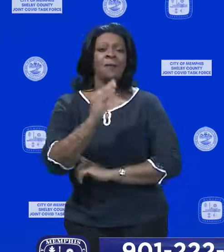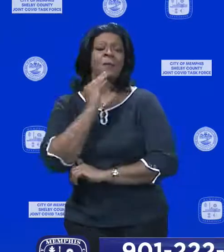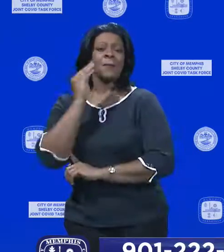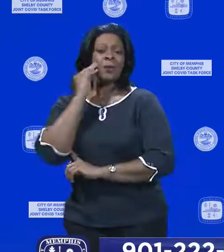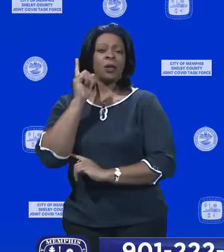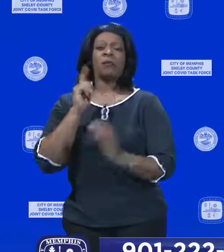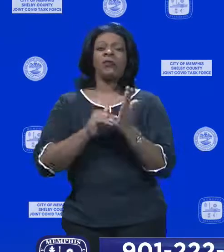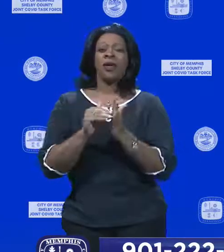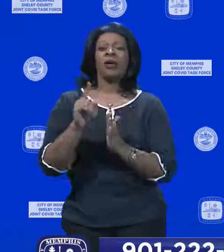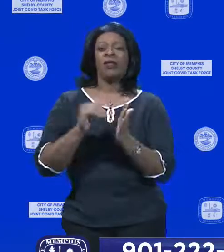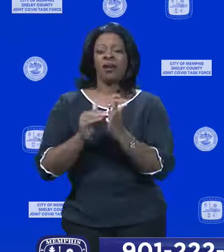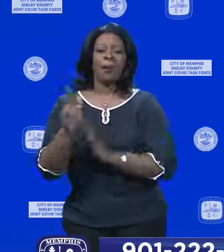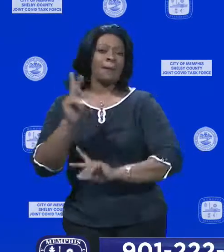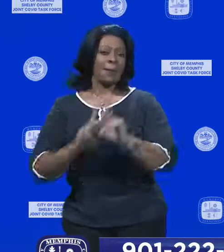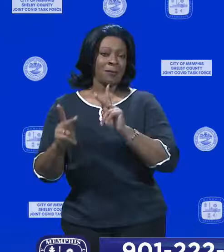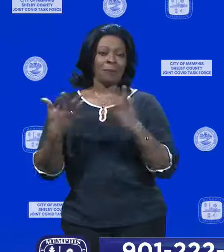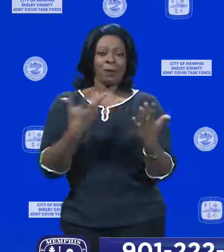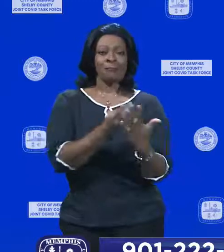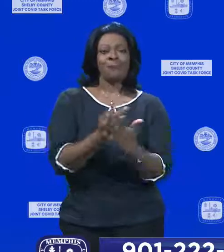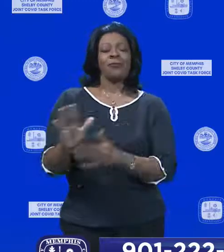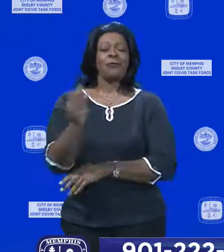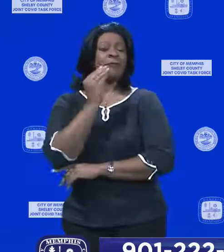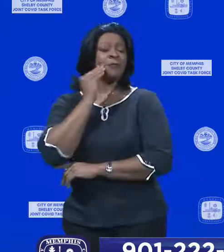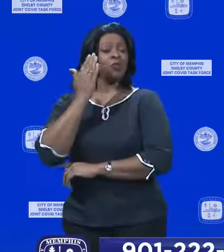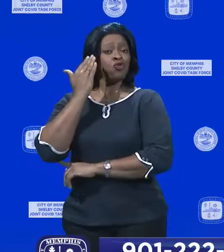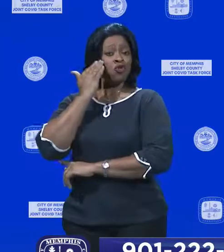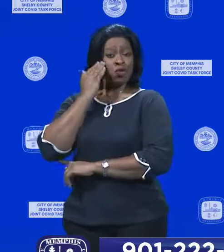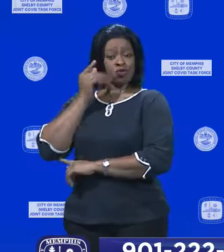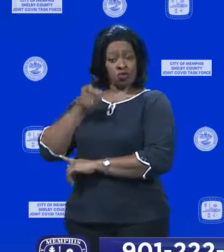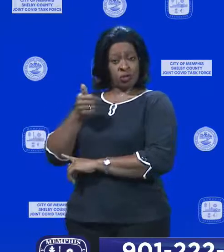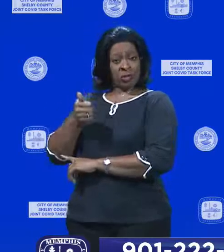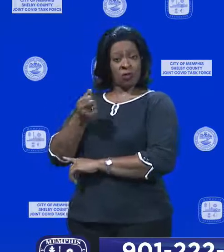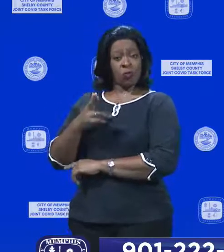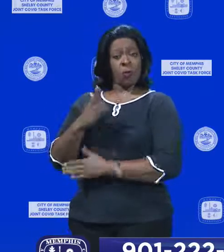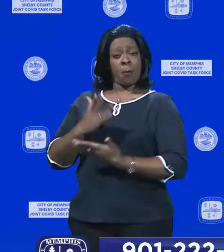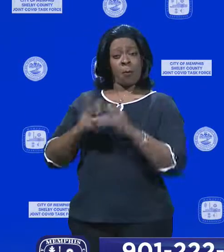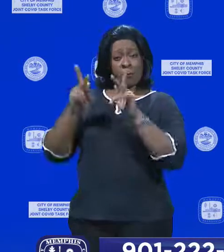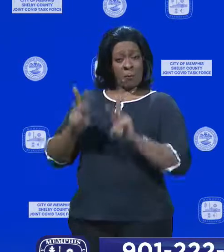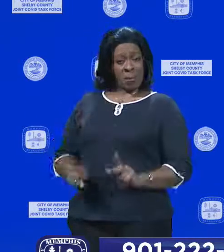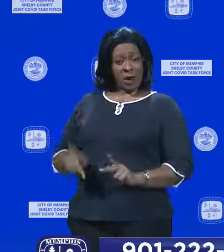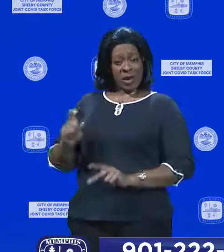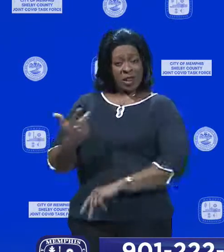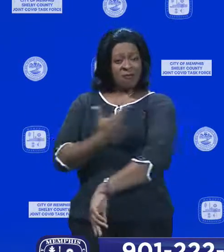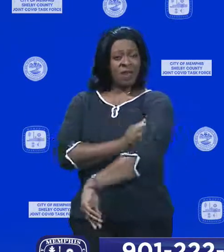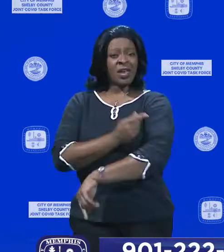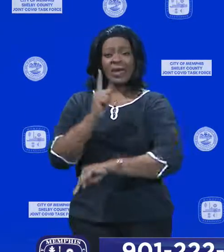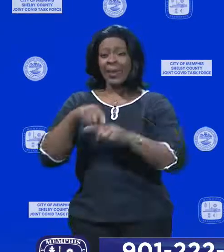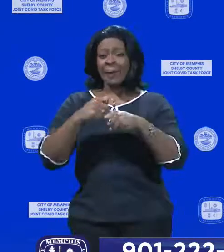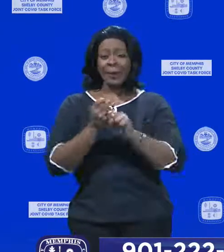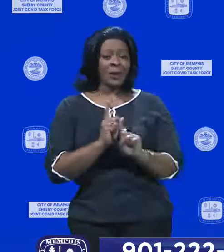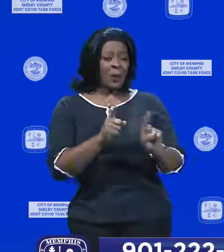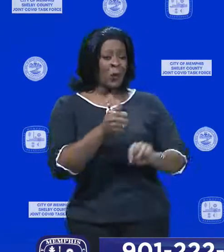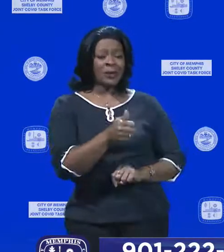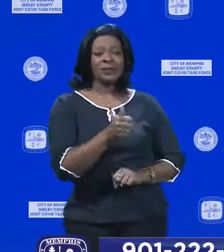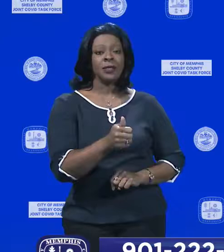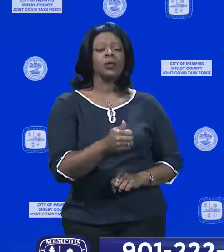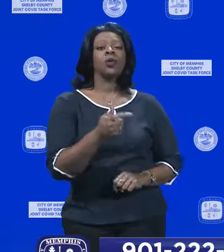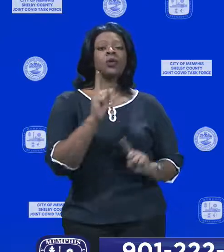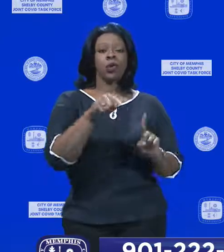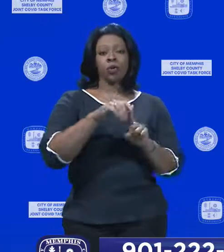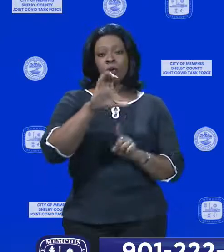their homes. If you or someone you know needs a vaccine and they cannot get to a vaccine site, you can go to the